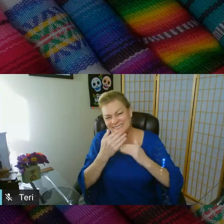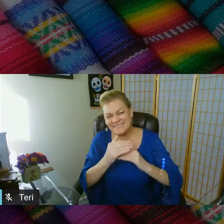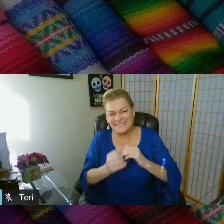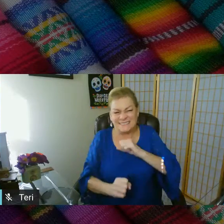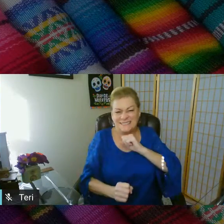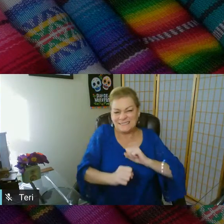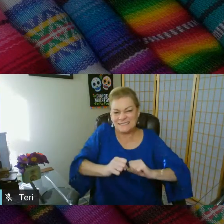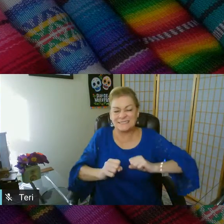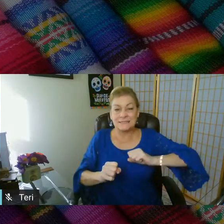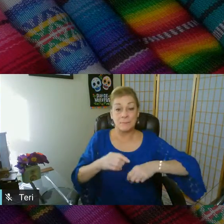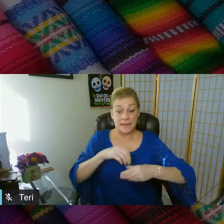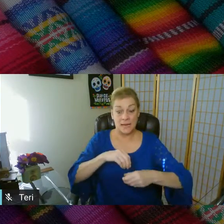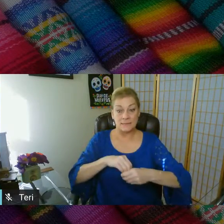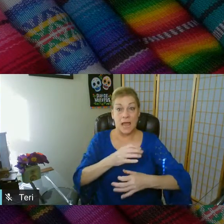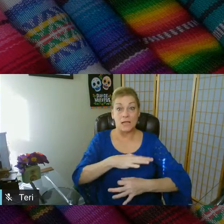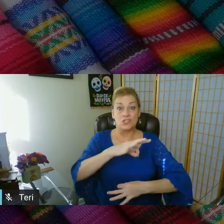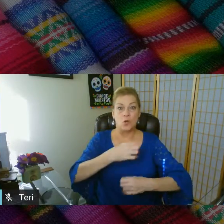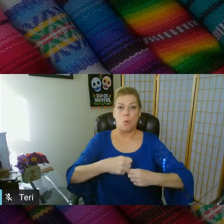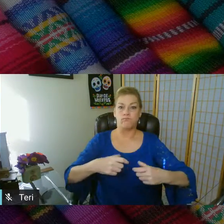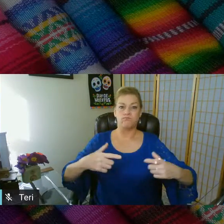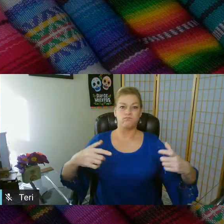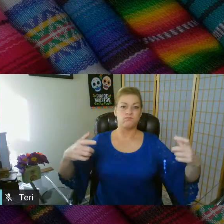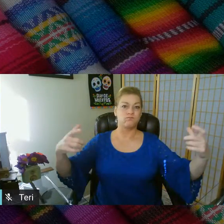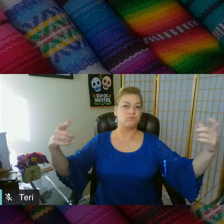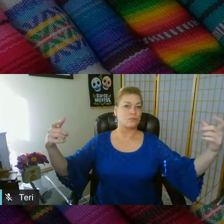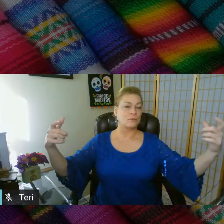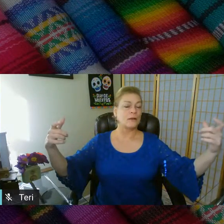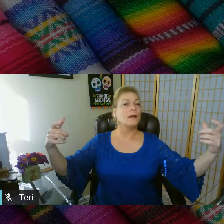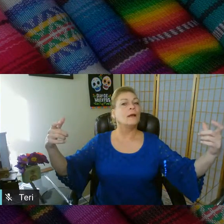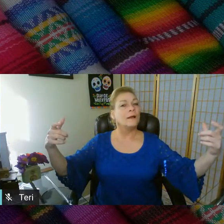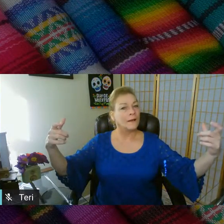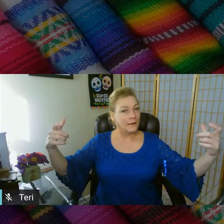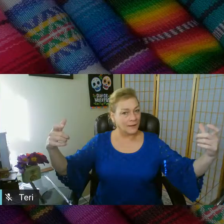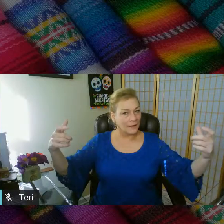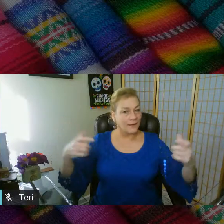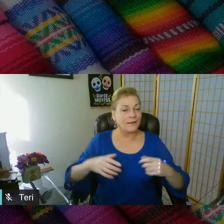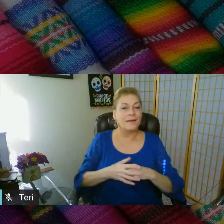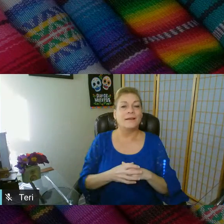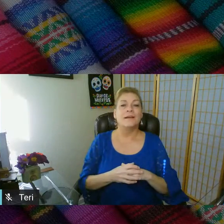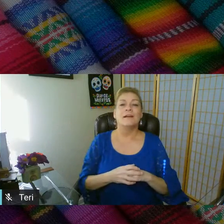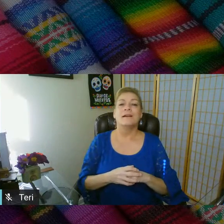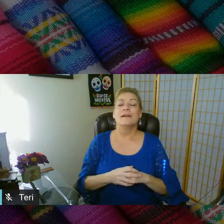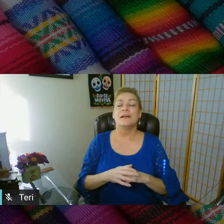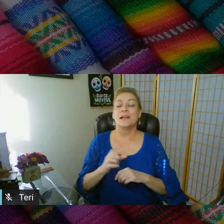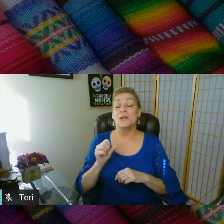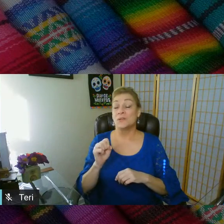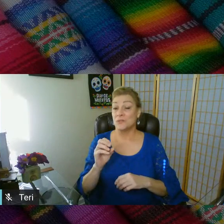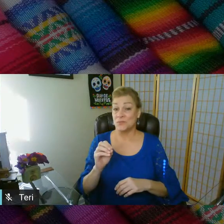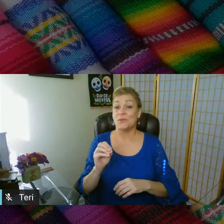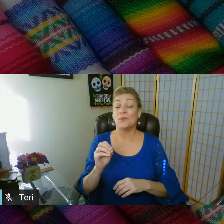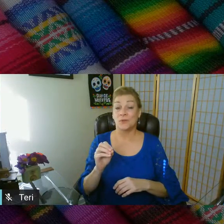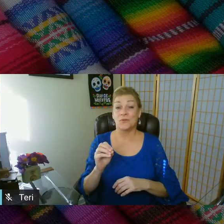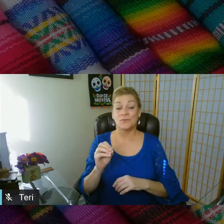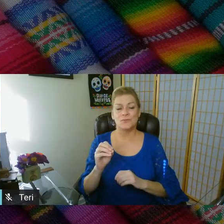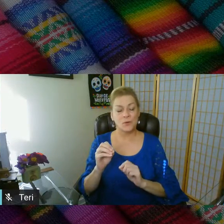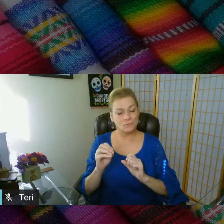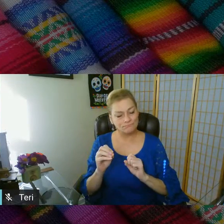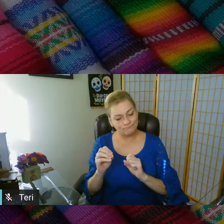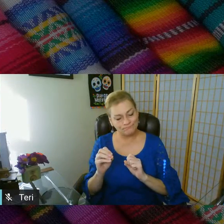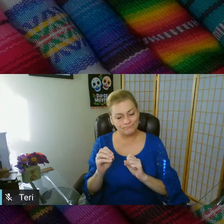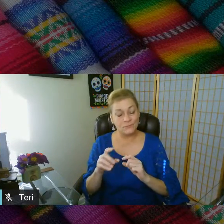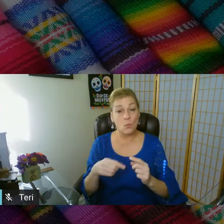and when we weigh that against the liberation and freedom of our soul, of our spirit. And so when we think of